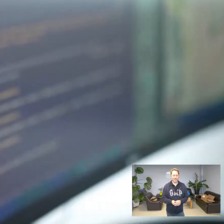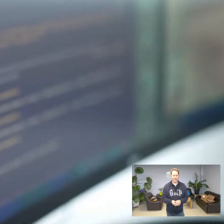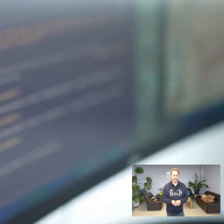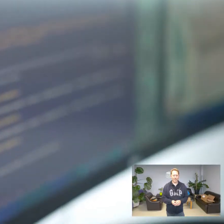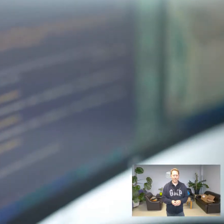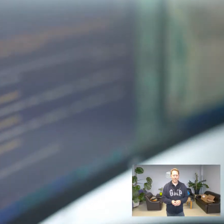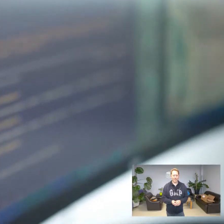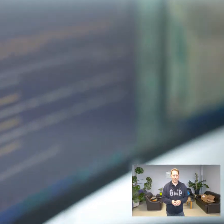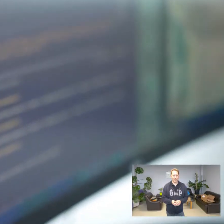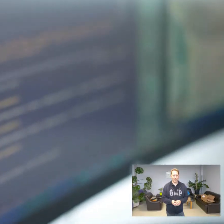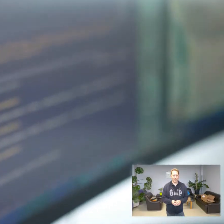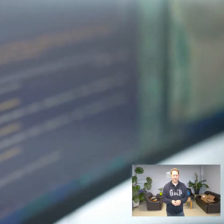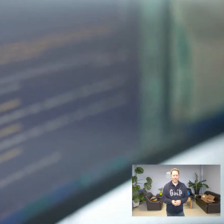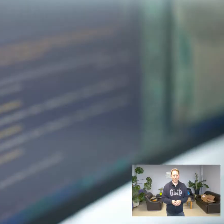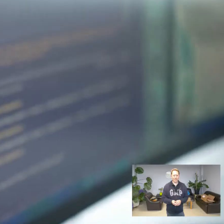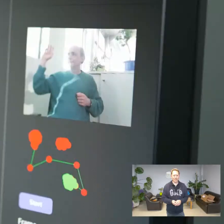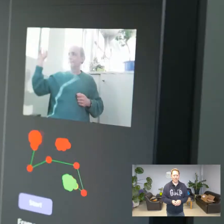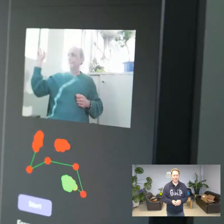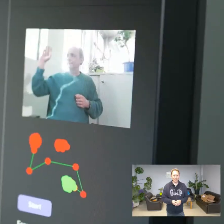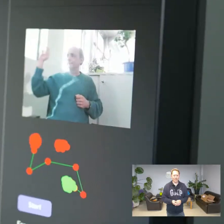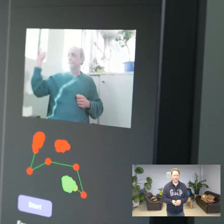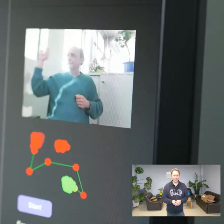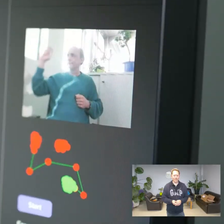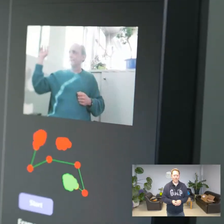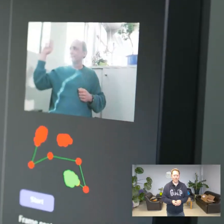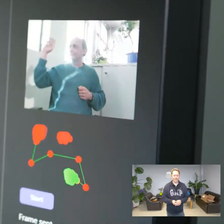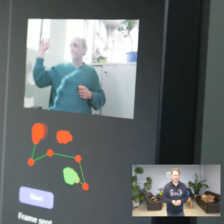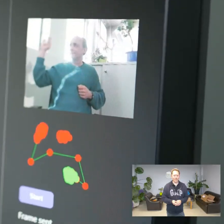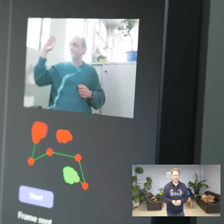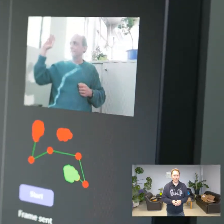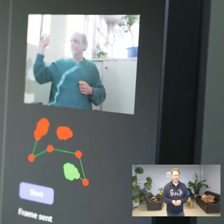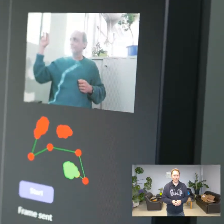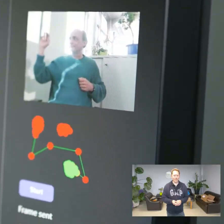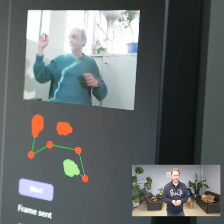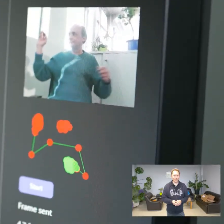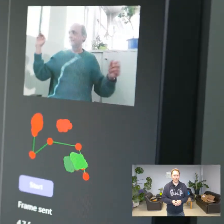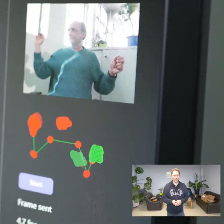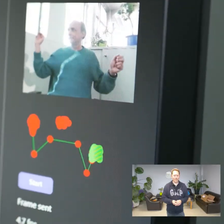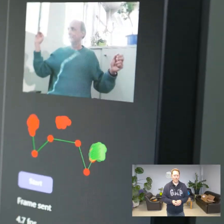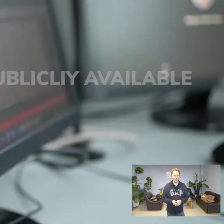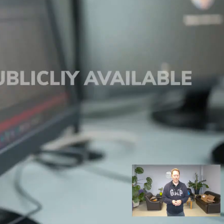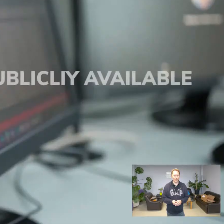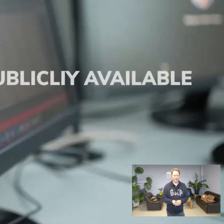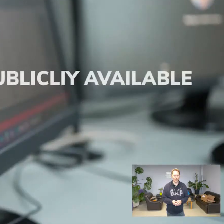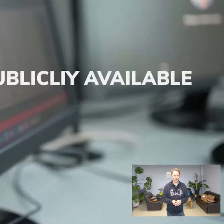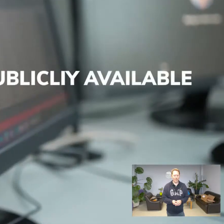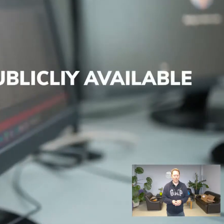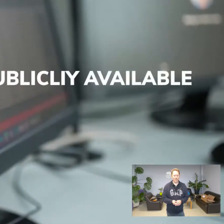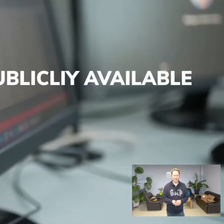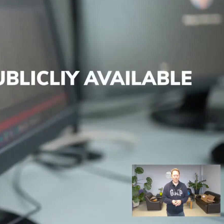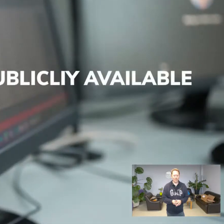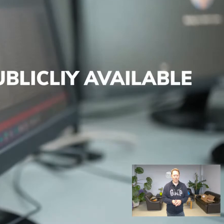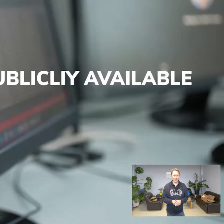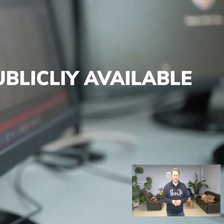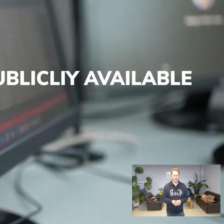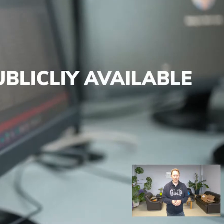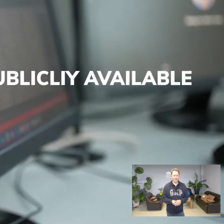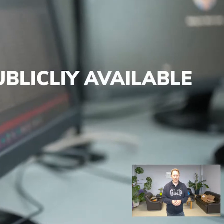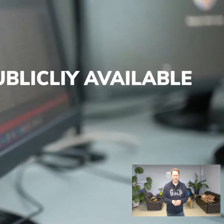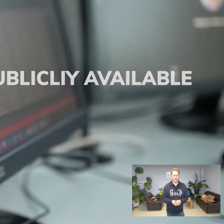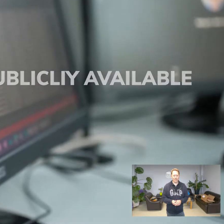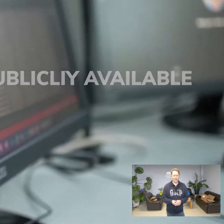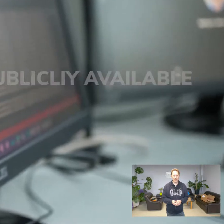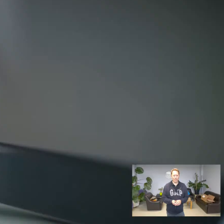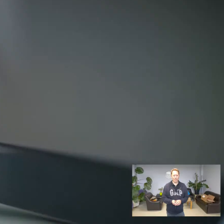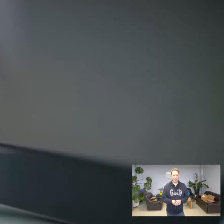constantly developing our implementation and training models in different sign languages. We will also make the calculated models